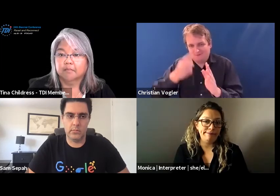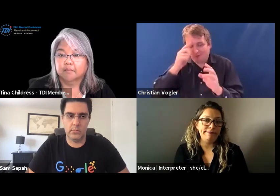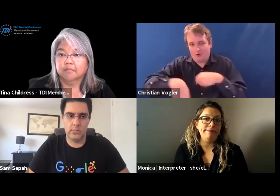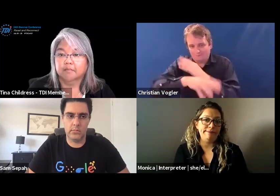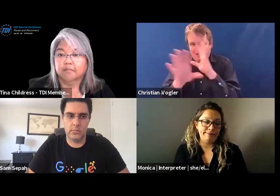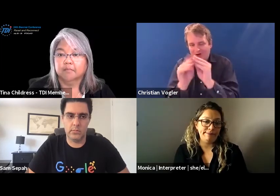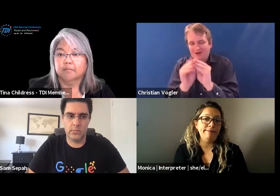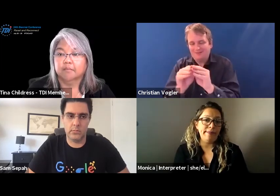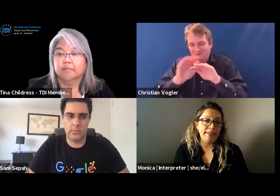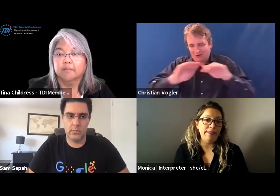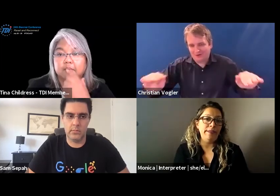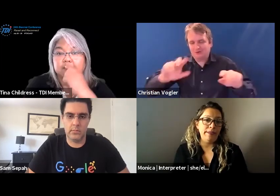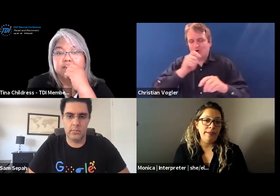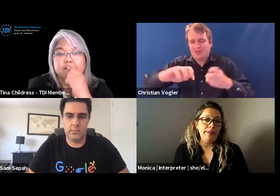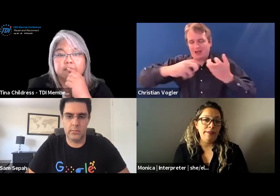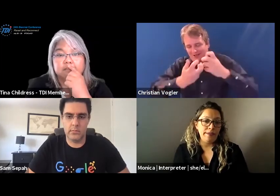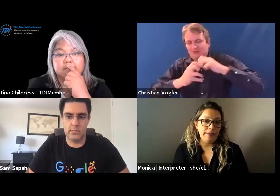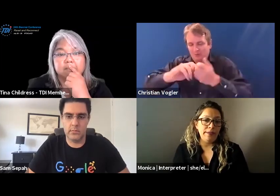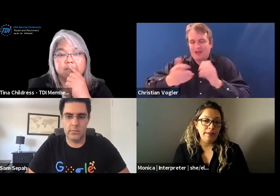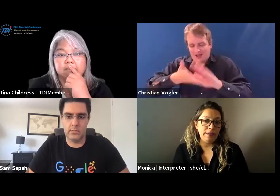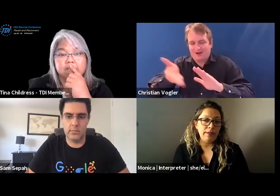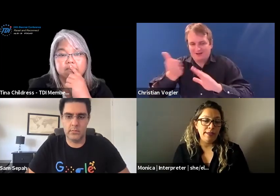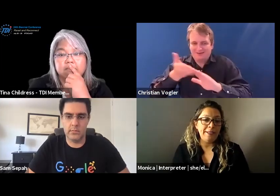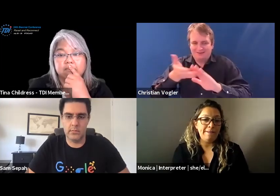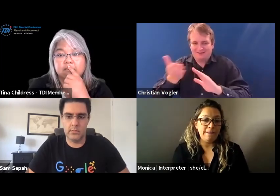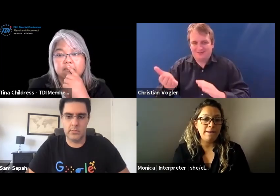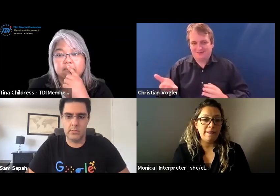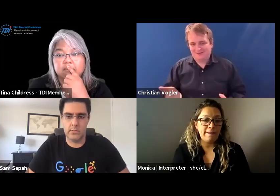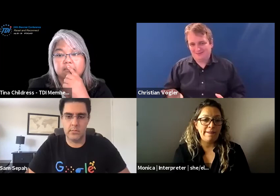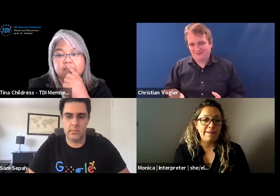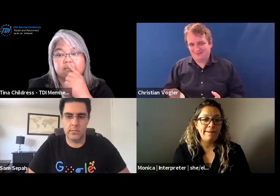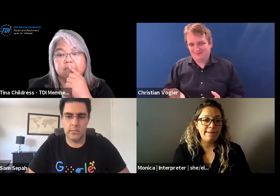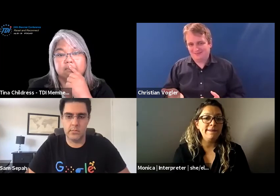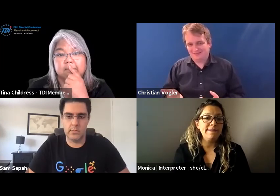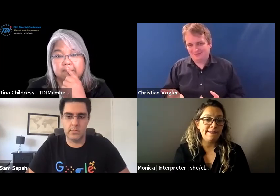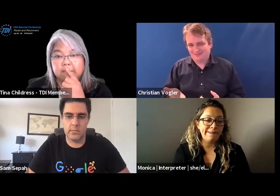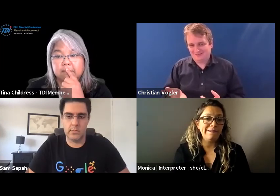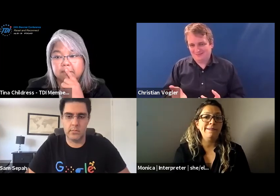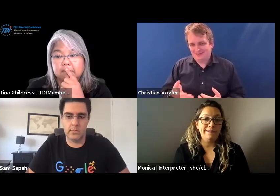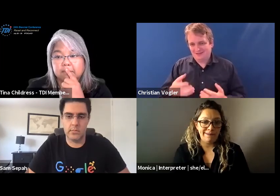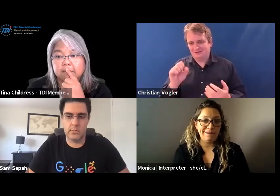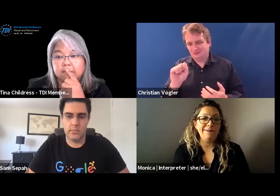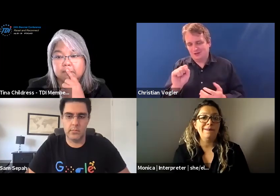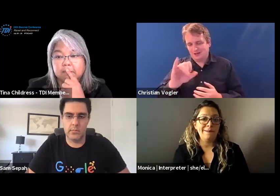And what that means for video conferencing at that level is that there's issues with the operations and how it